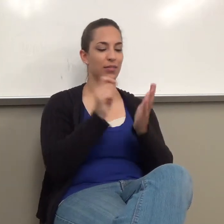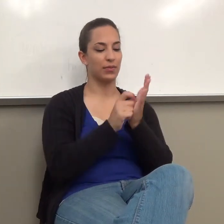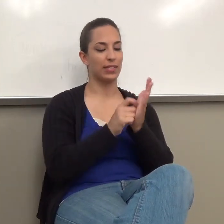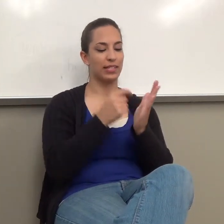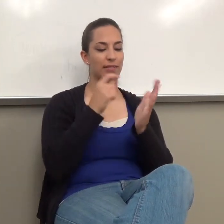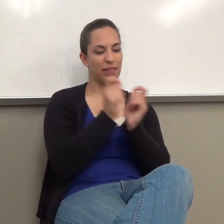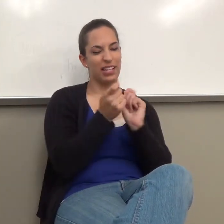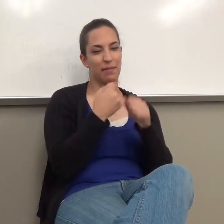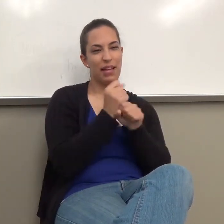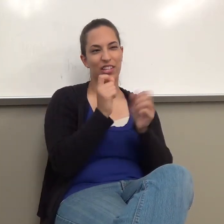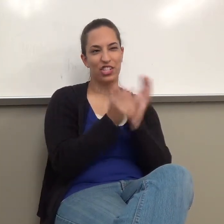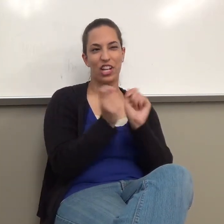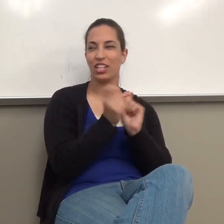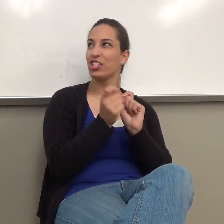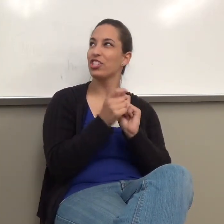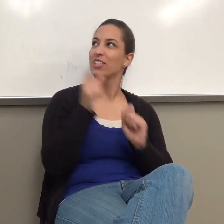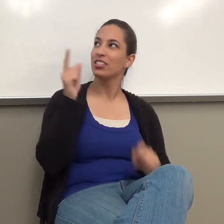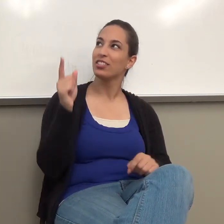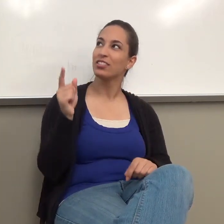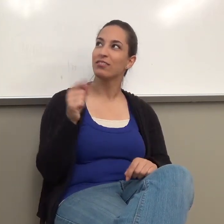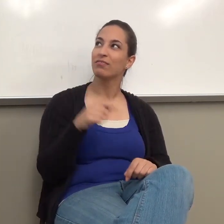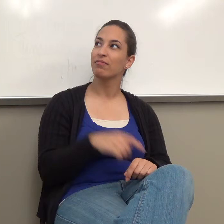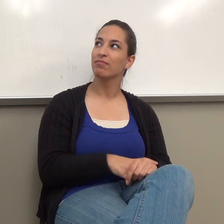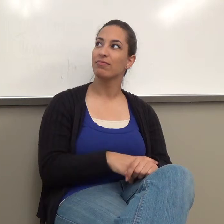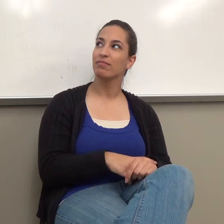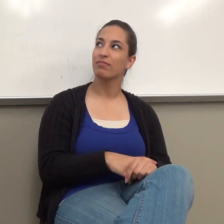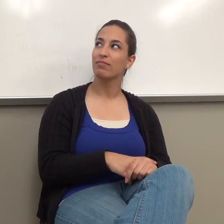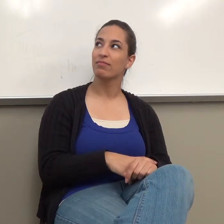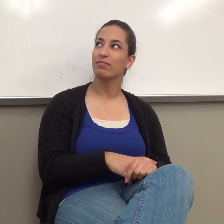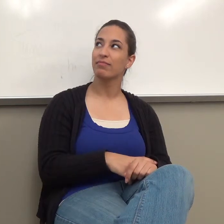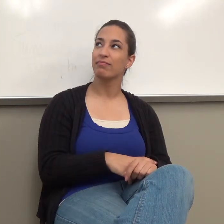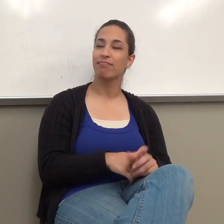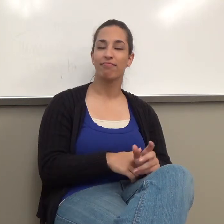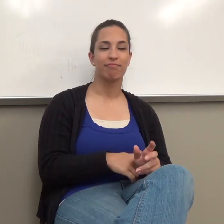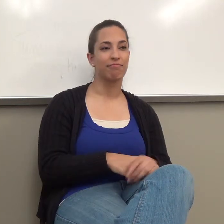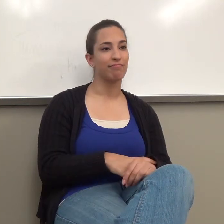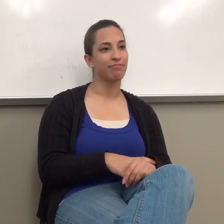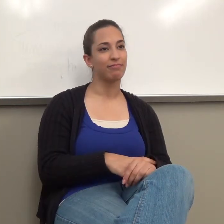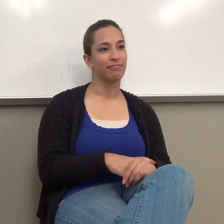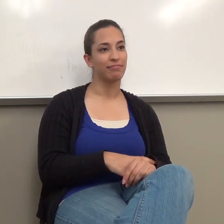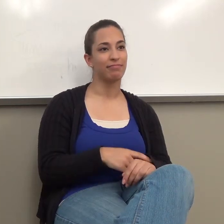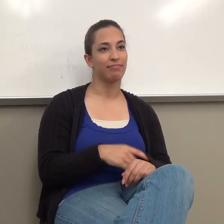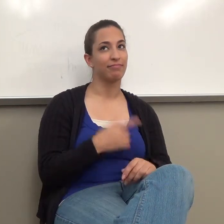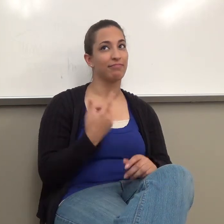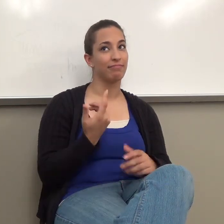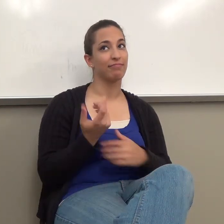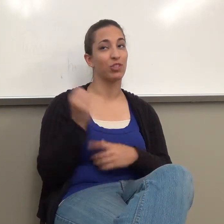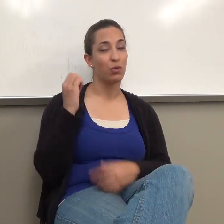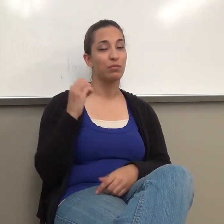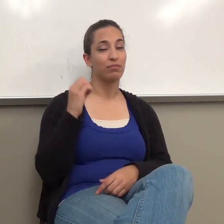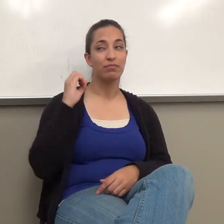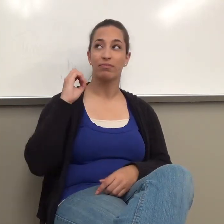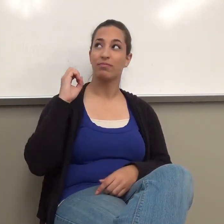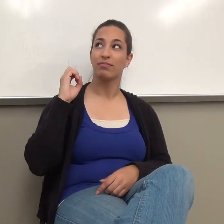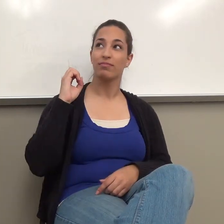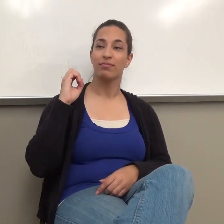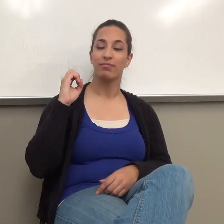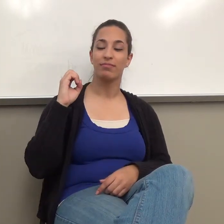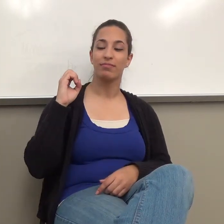change, right? Because otherwise, yeah, that would come to discussion. Okay? So you have what is now going to become